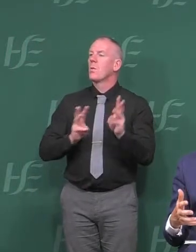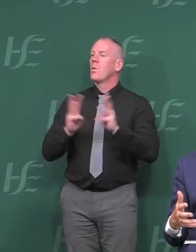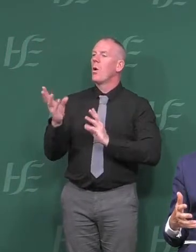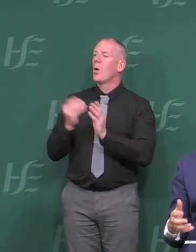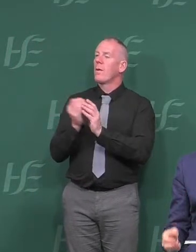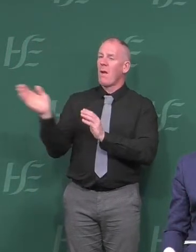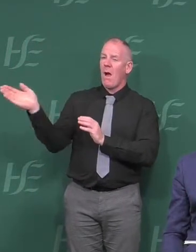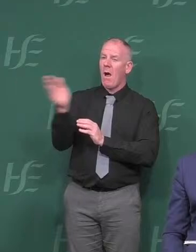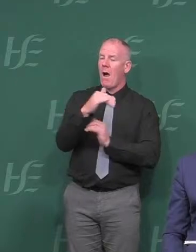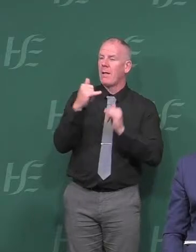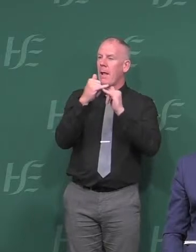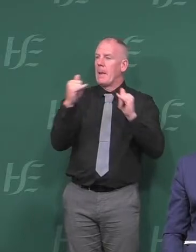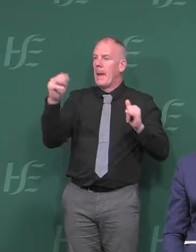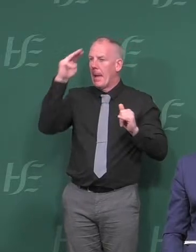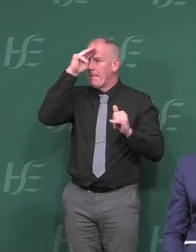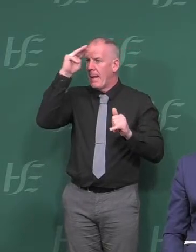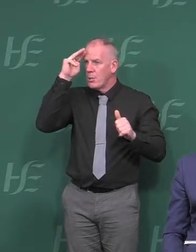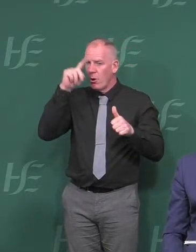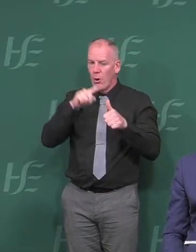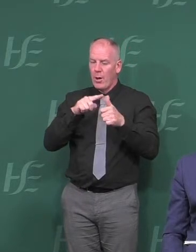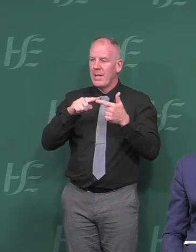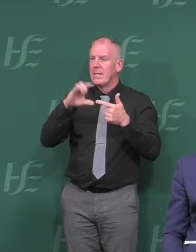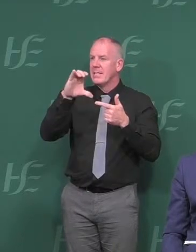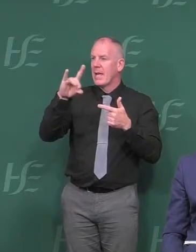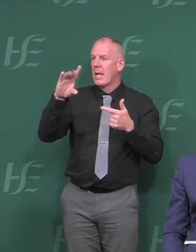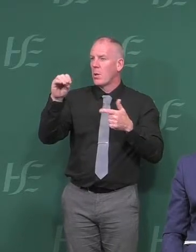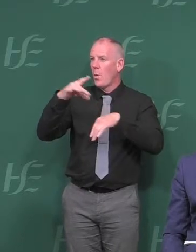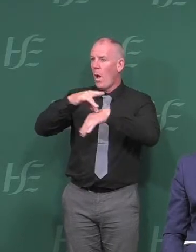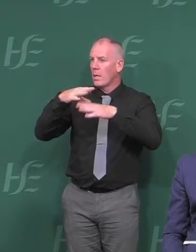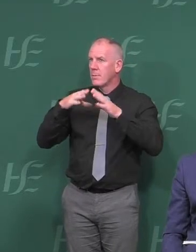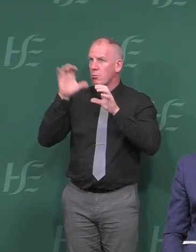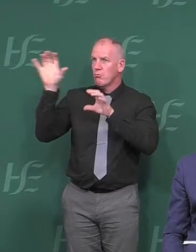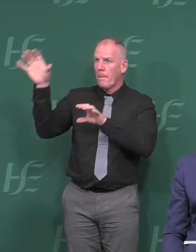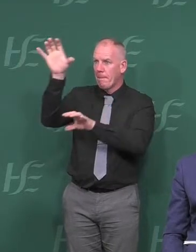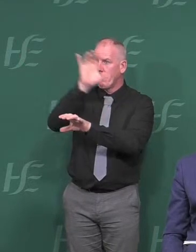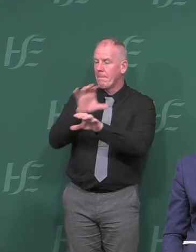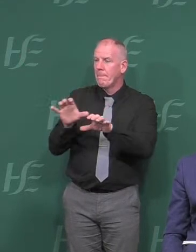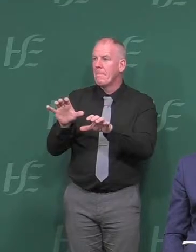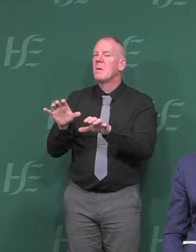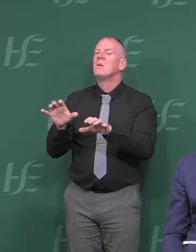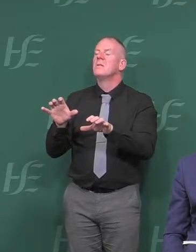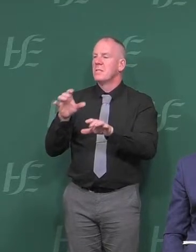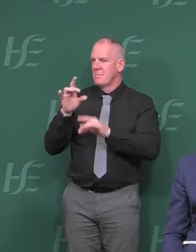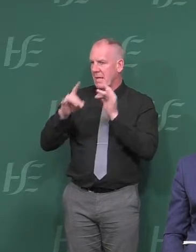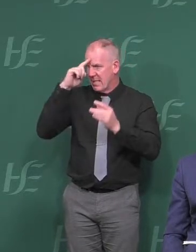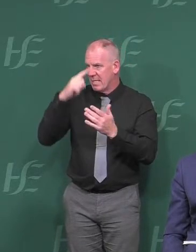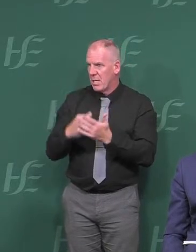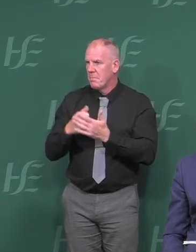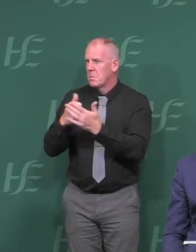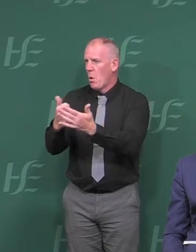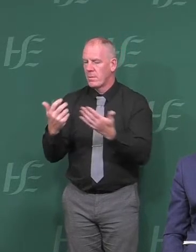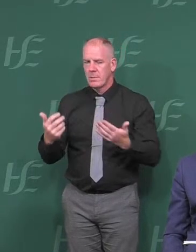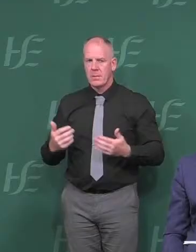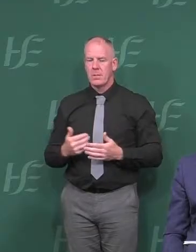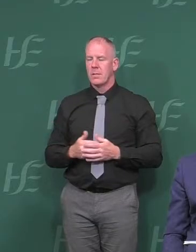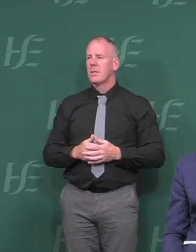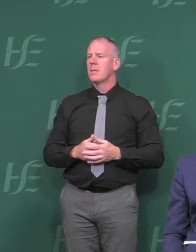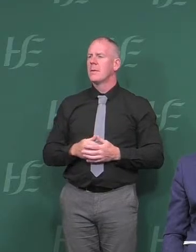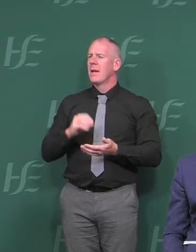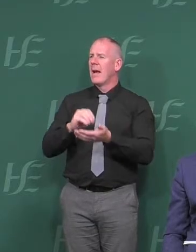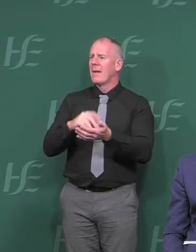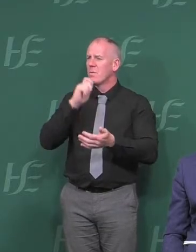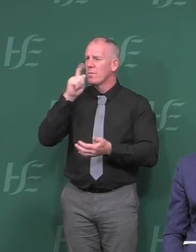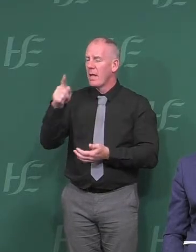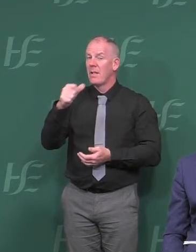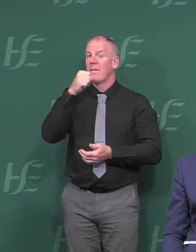the line managers and CHOs and hospital groups and enable them to make the right decisions. But I think in terms of support, it's important for us to emphasise